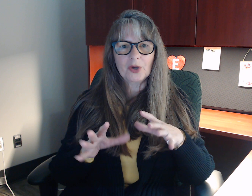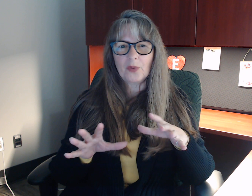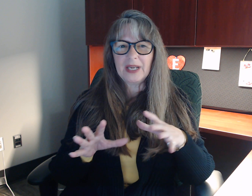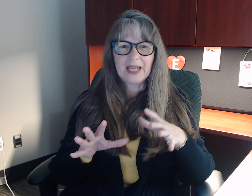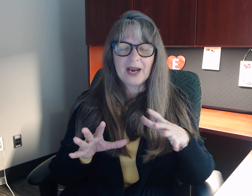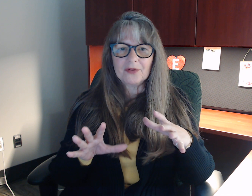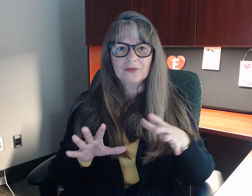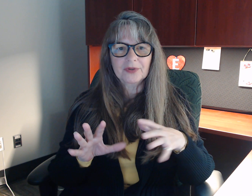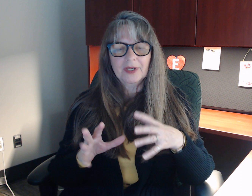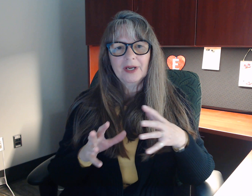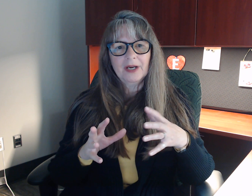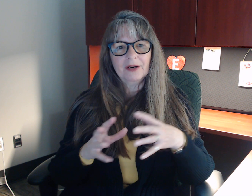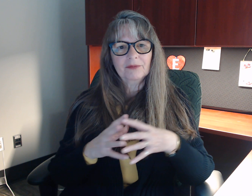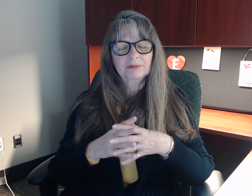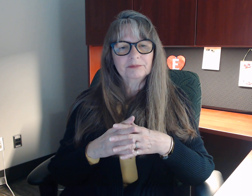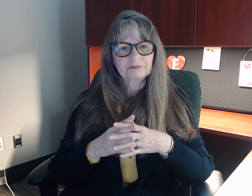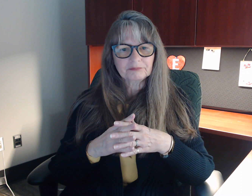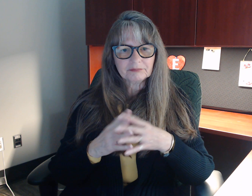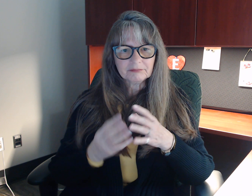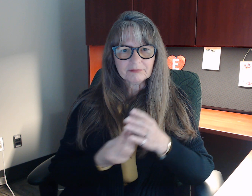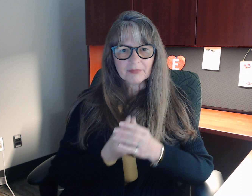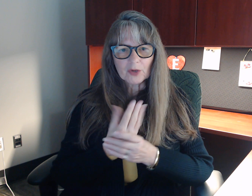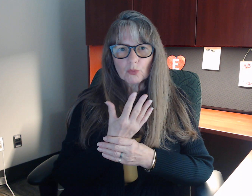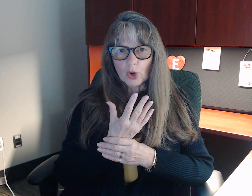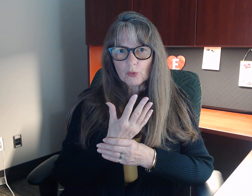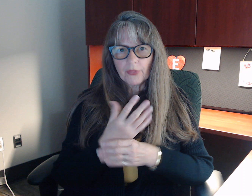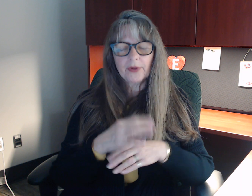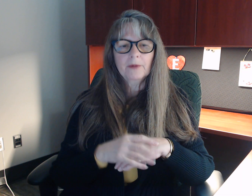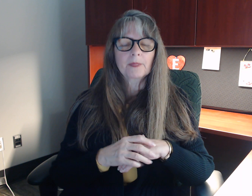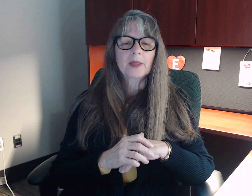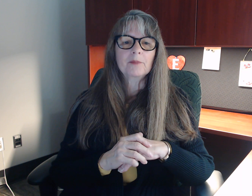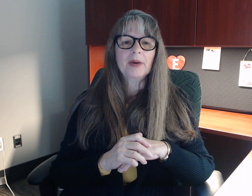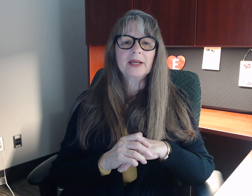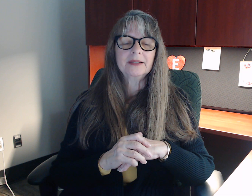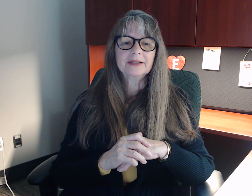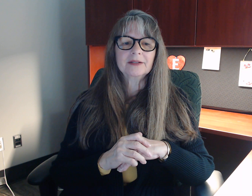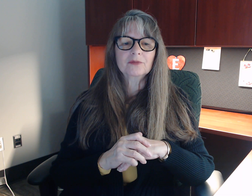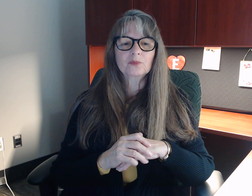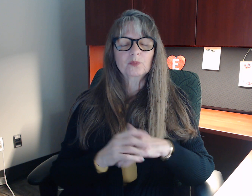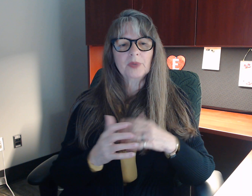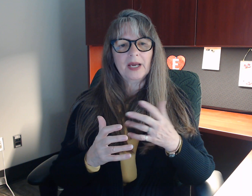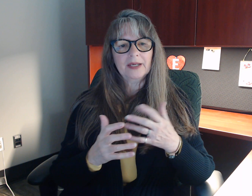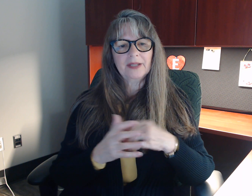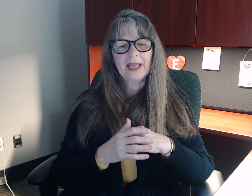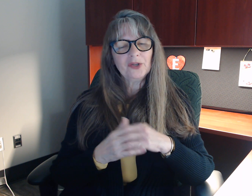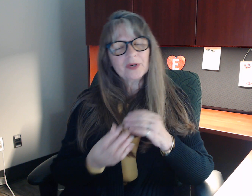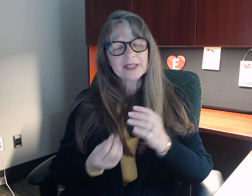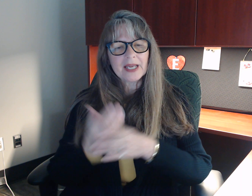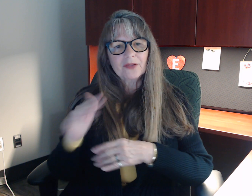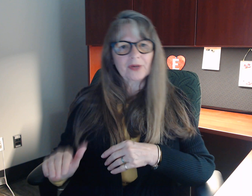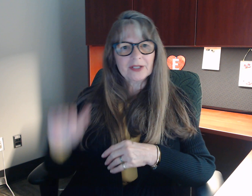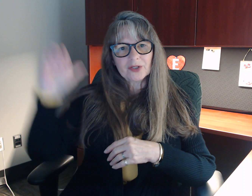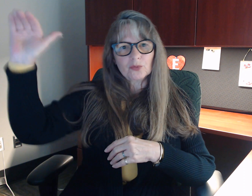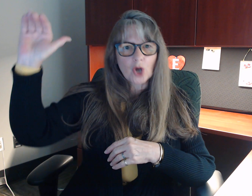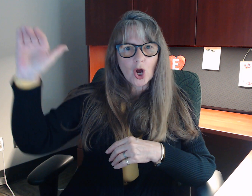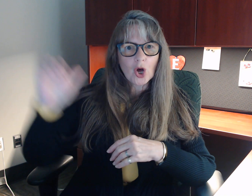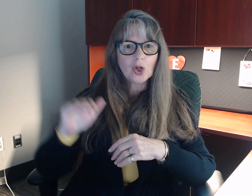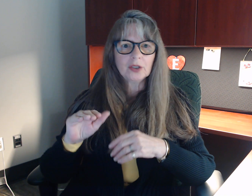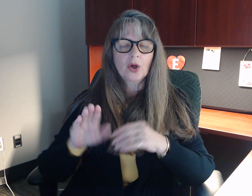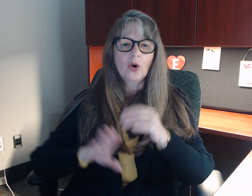any kind of growth. But and you can say they're getting so tall, or